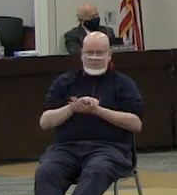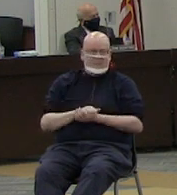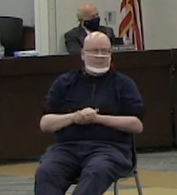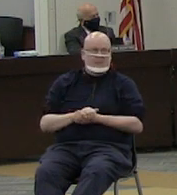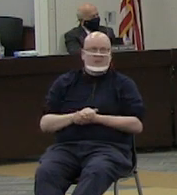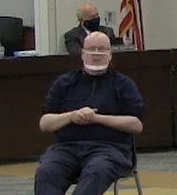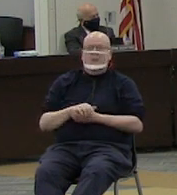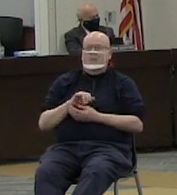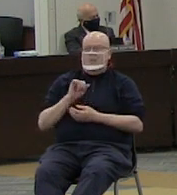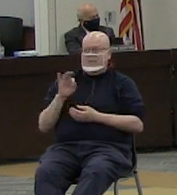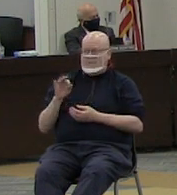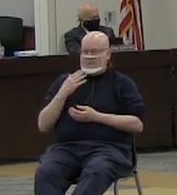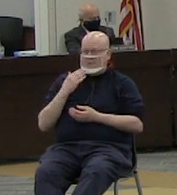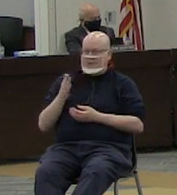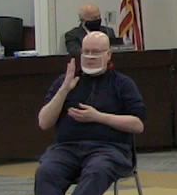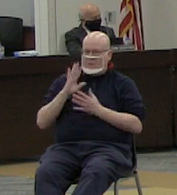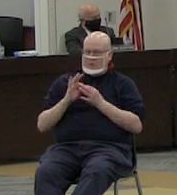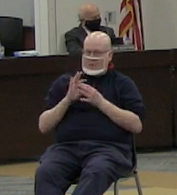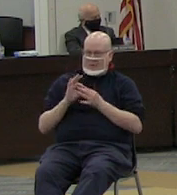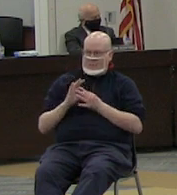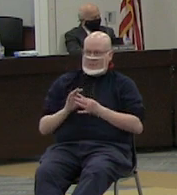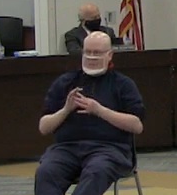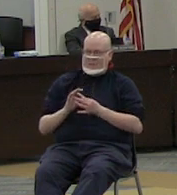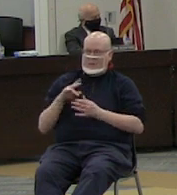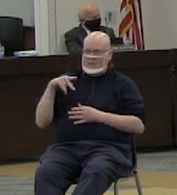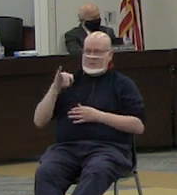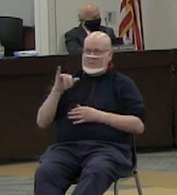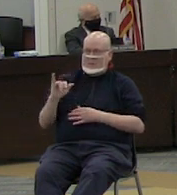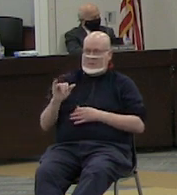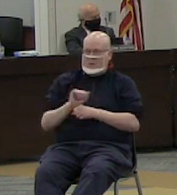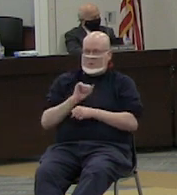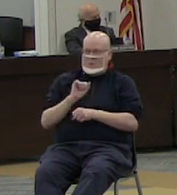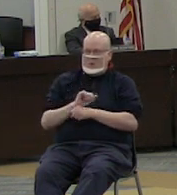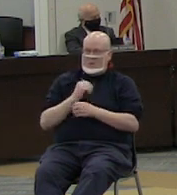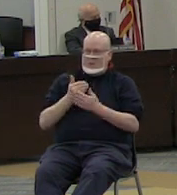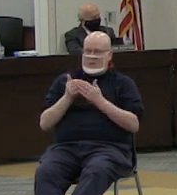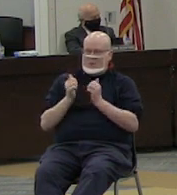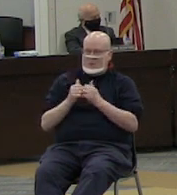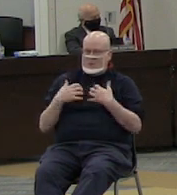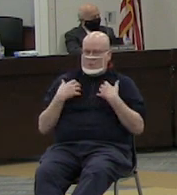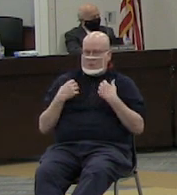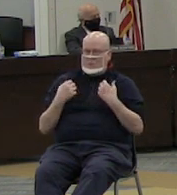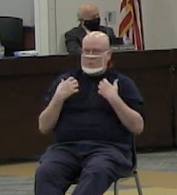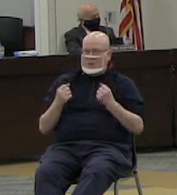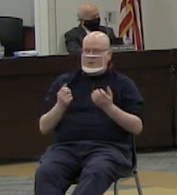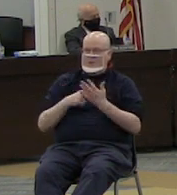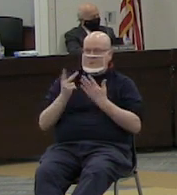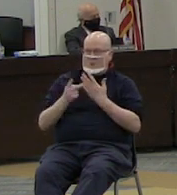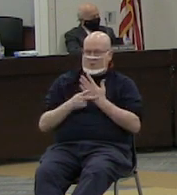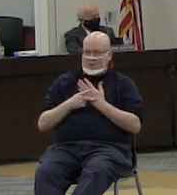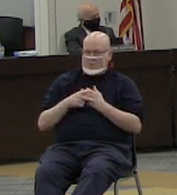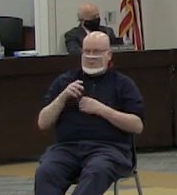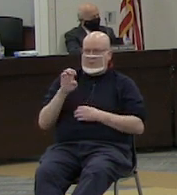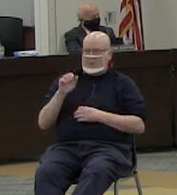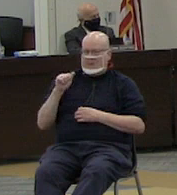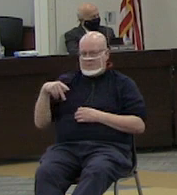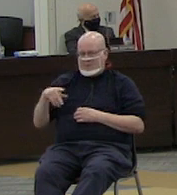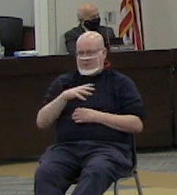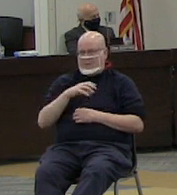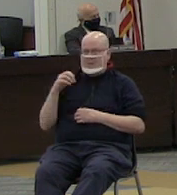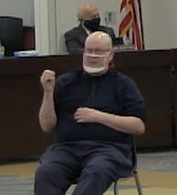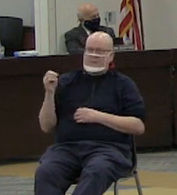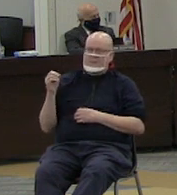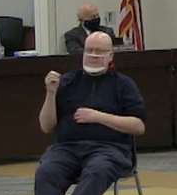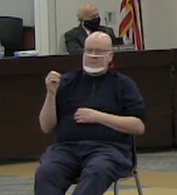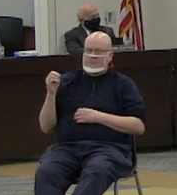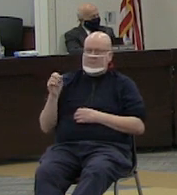I would just say that thanks for that comment. Patty, working closely with our wellness program and our employee assistance program, and Leah Gonzalez, who's our